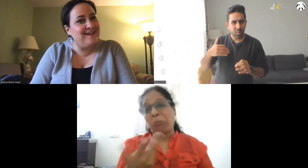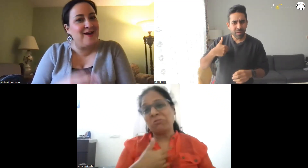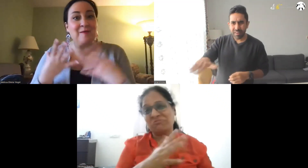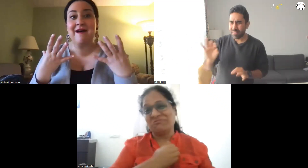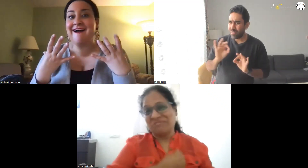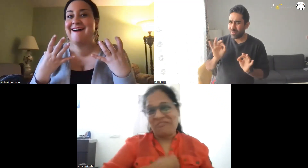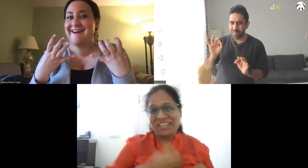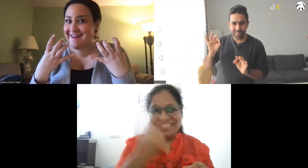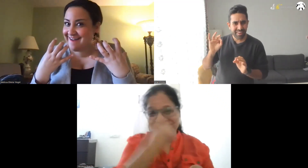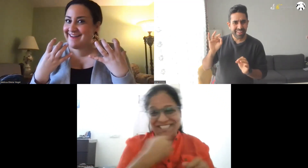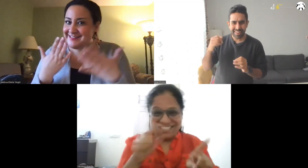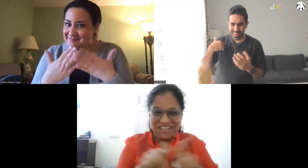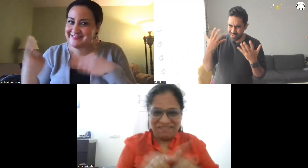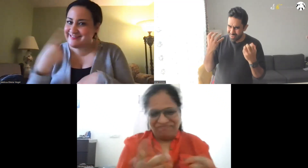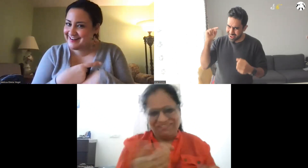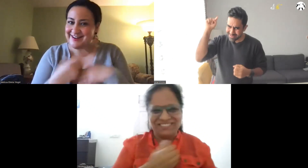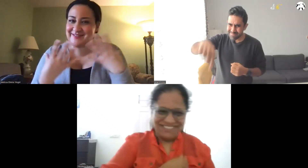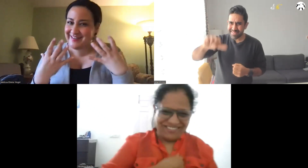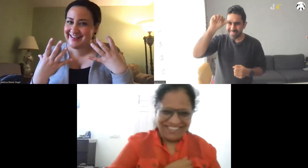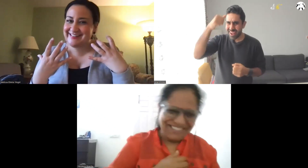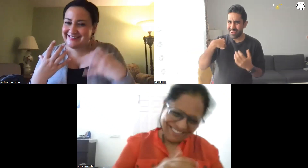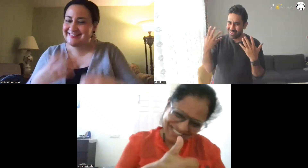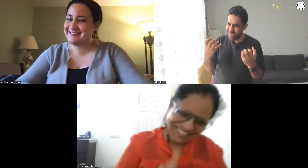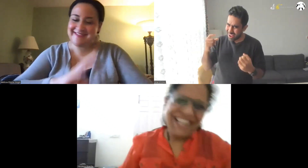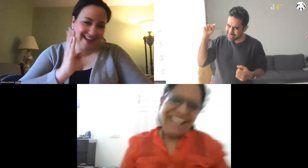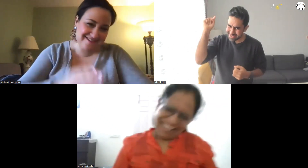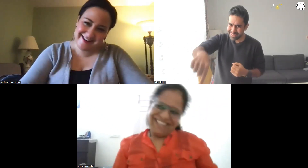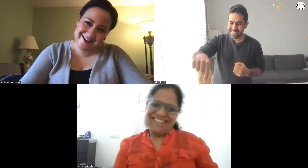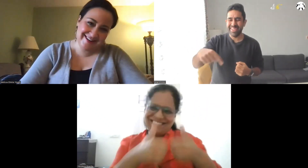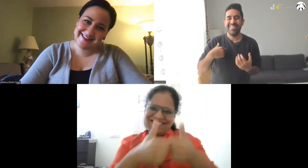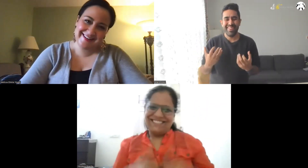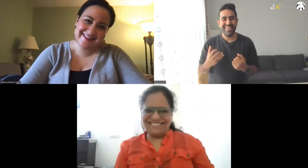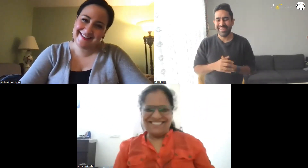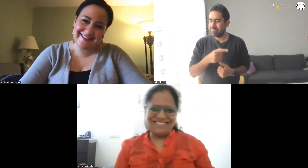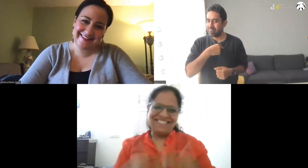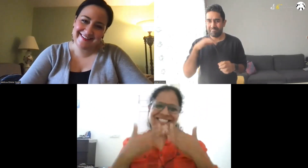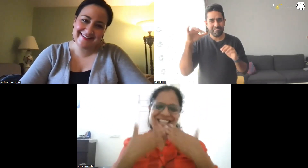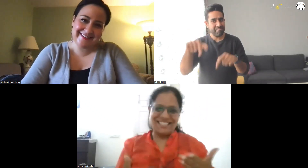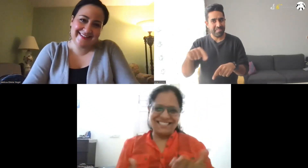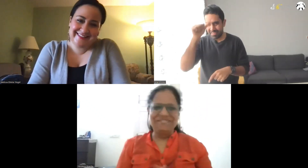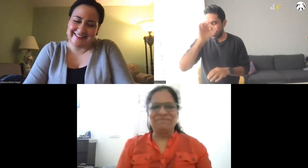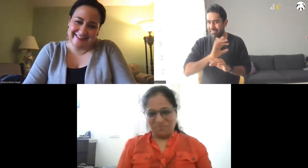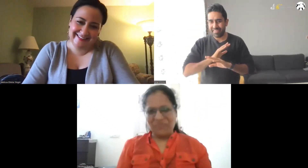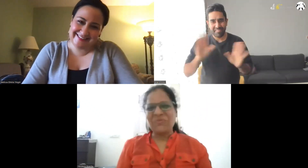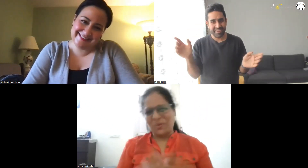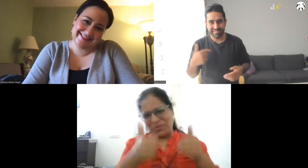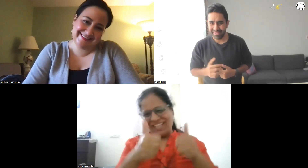You never came. Oh, okay. I thought there was someone who just looked like you. All right, thank you.